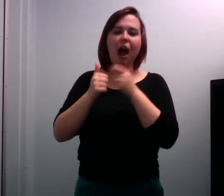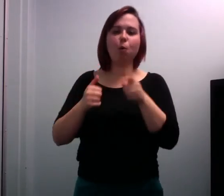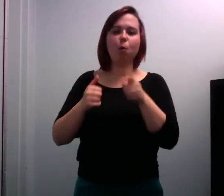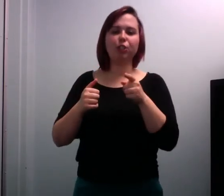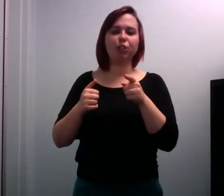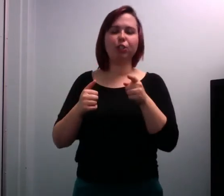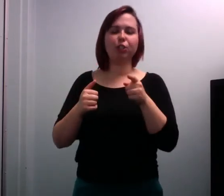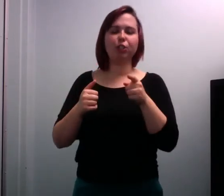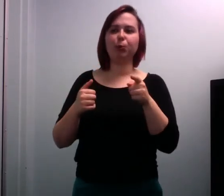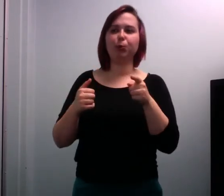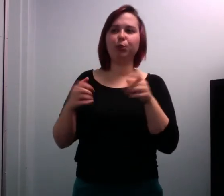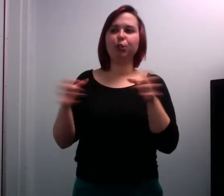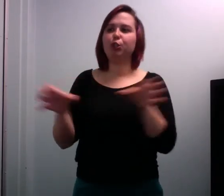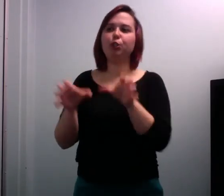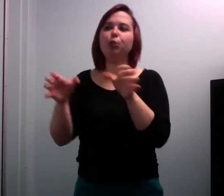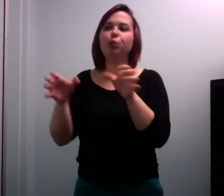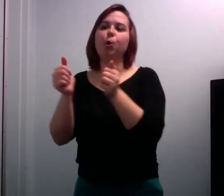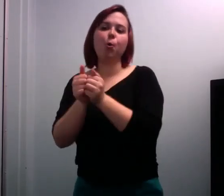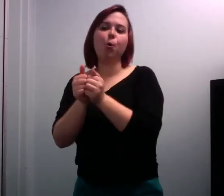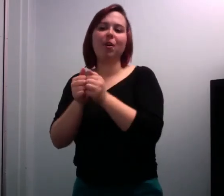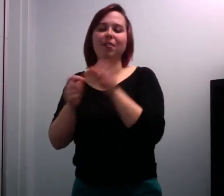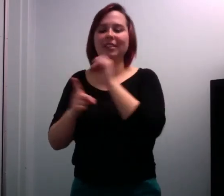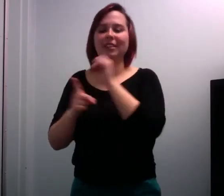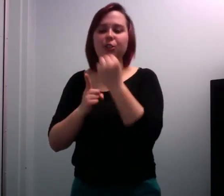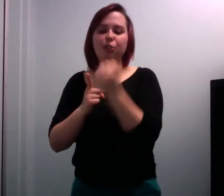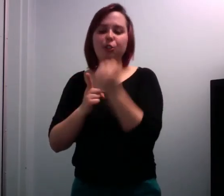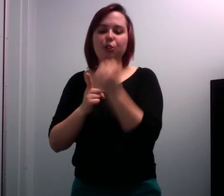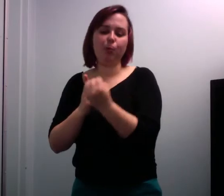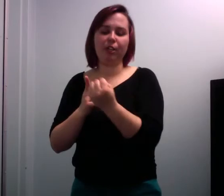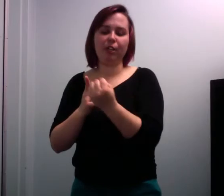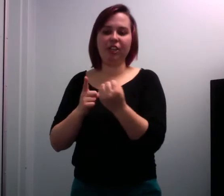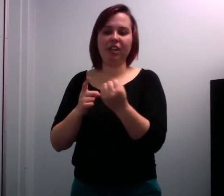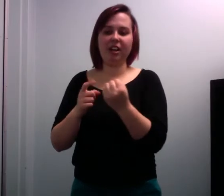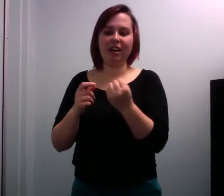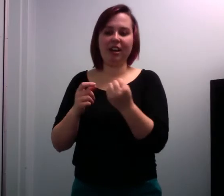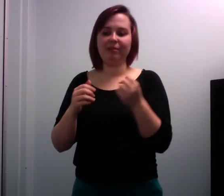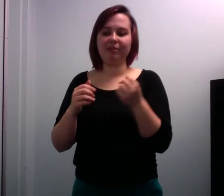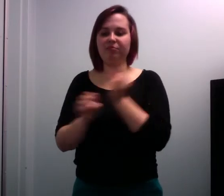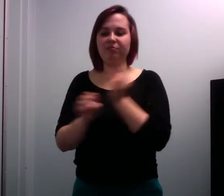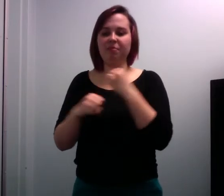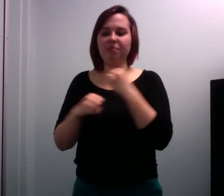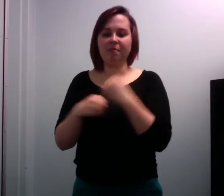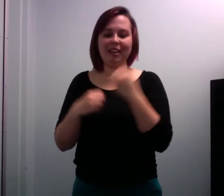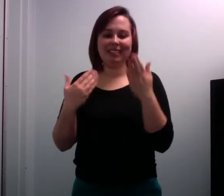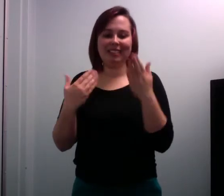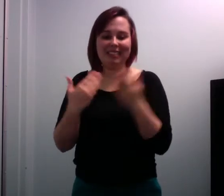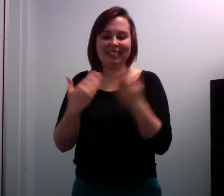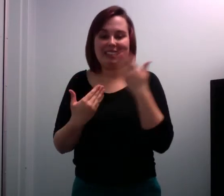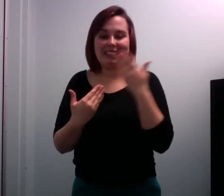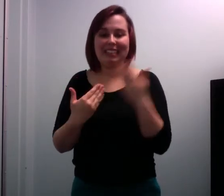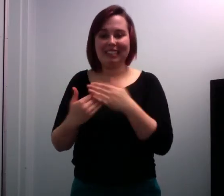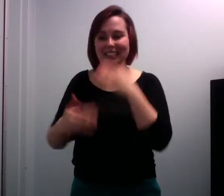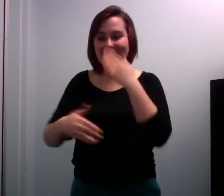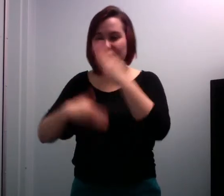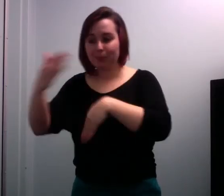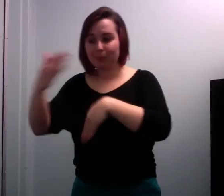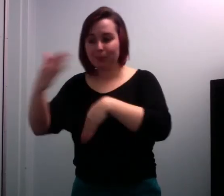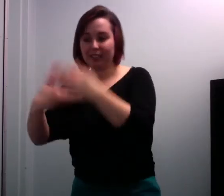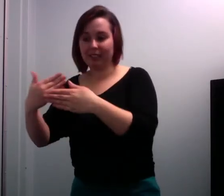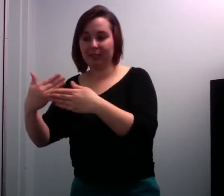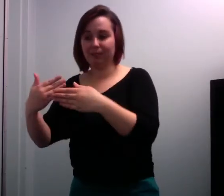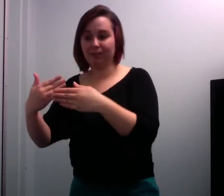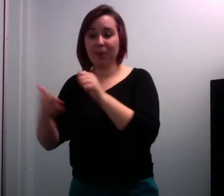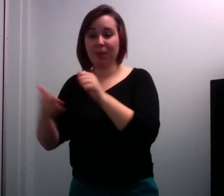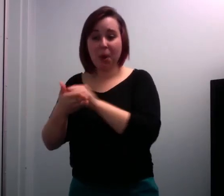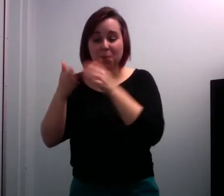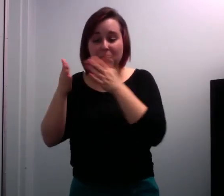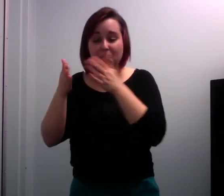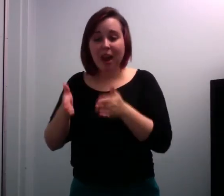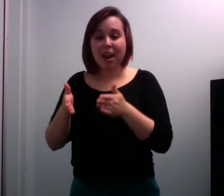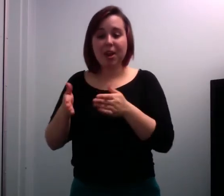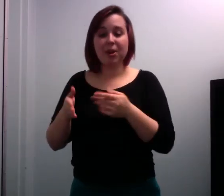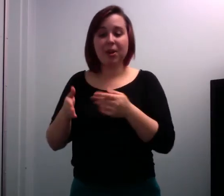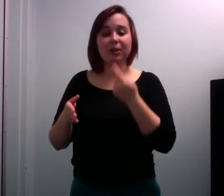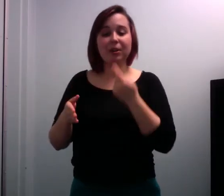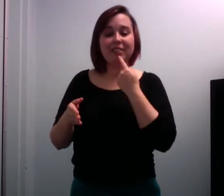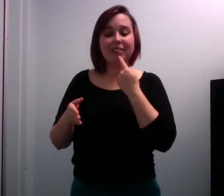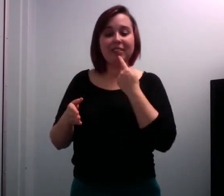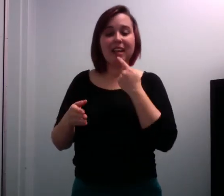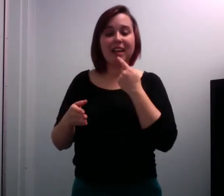as Oscar Wilde said, the basis of optimism is sheer terror. But how can we